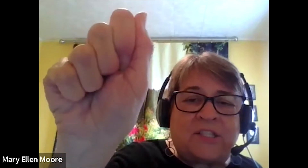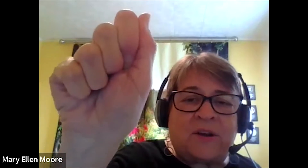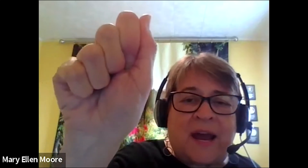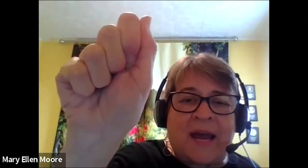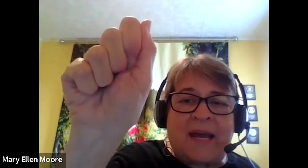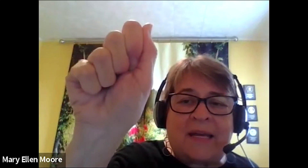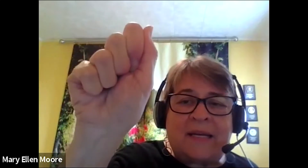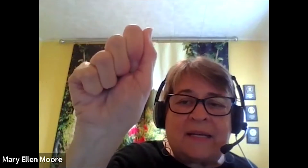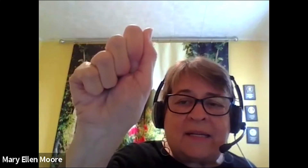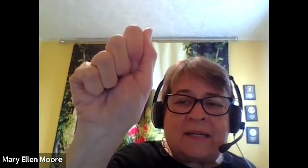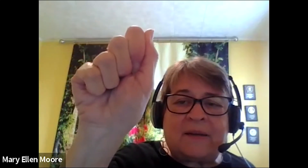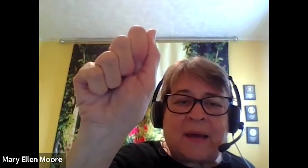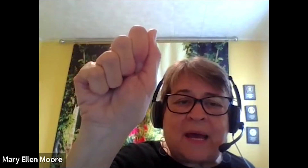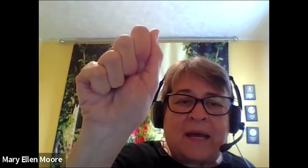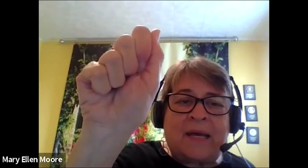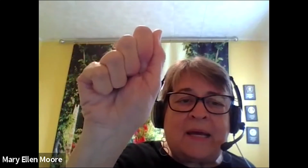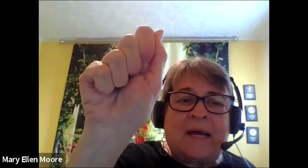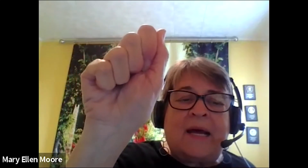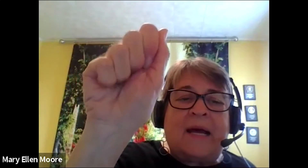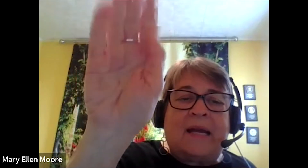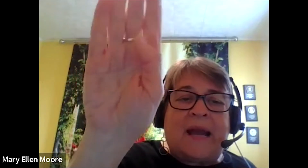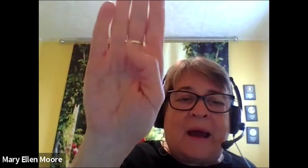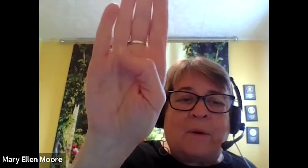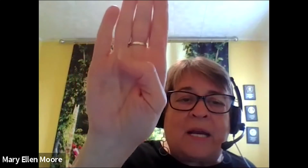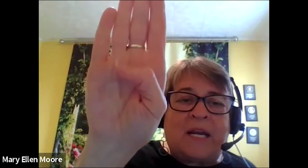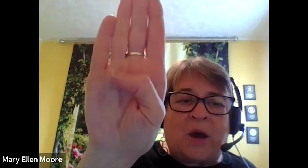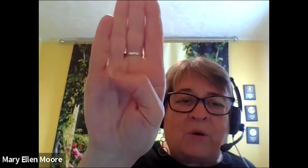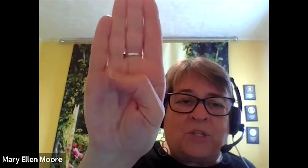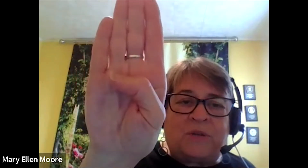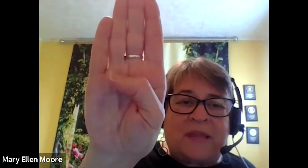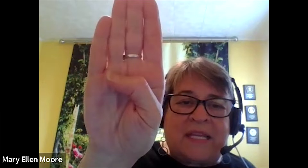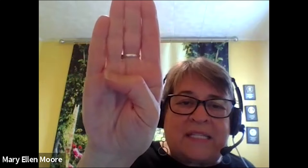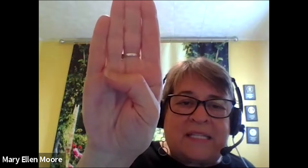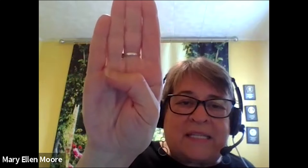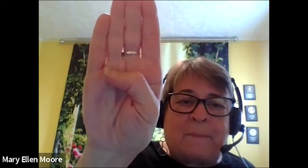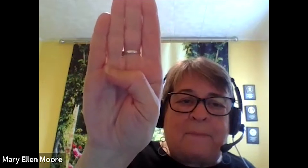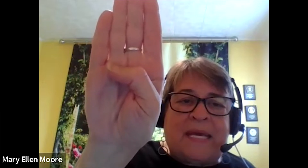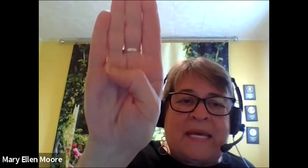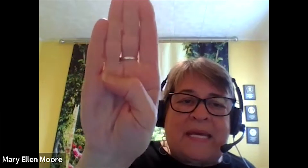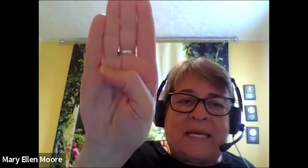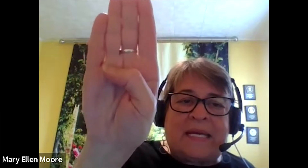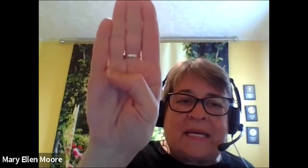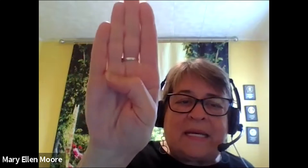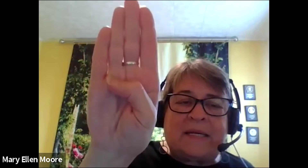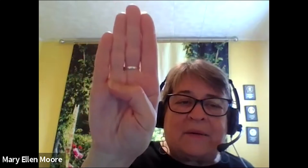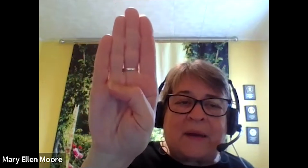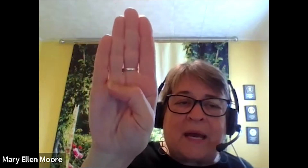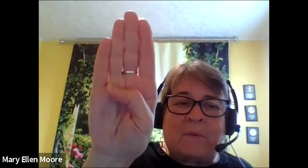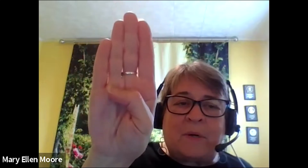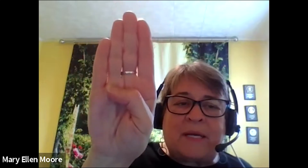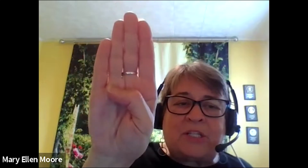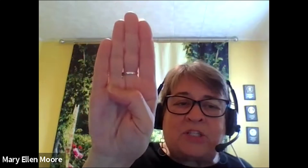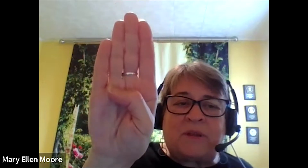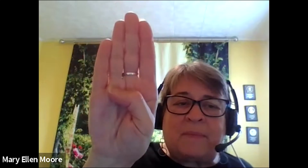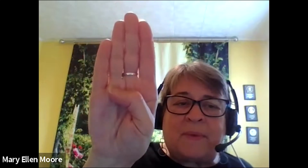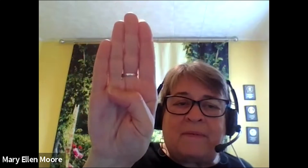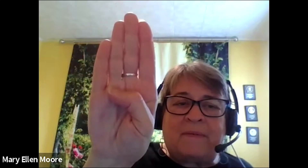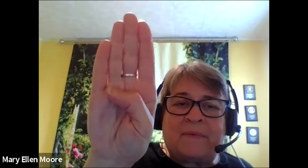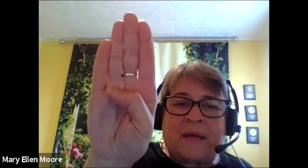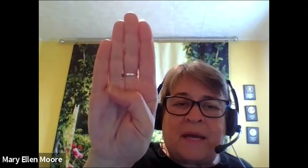your A. Okay. Now we're going to go to, this is a B. Okay. I want to make sure that my hand